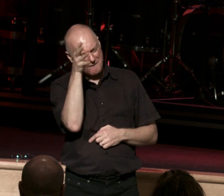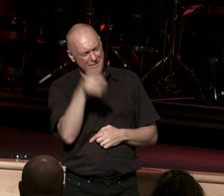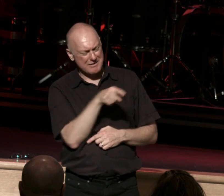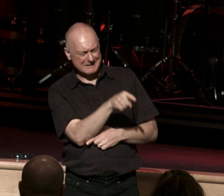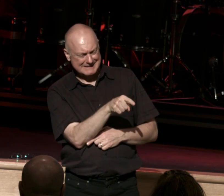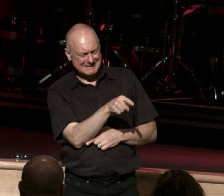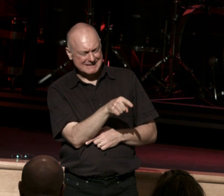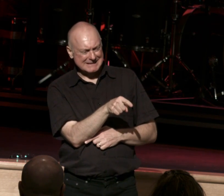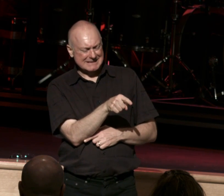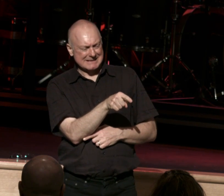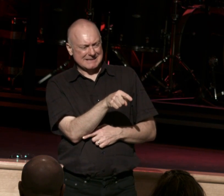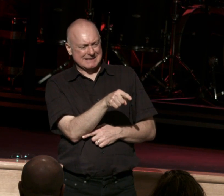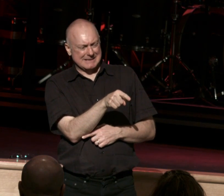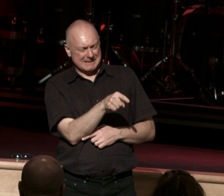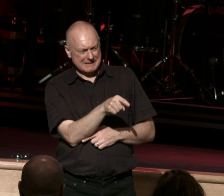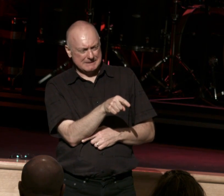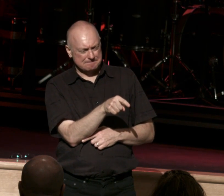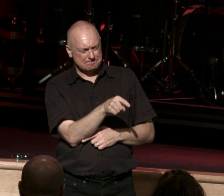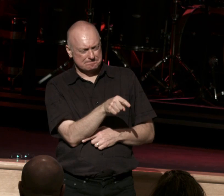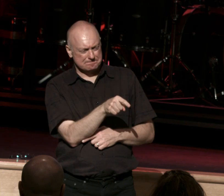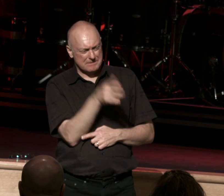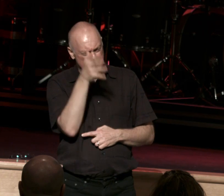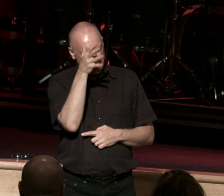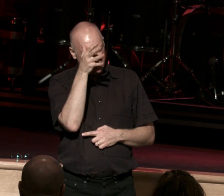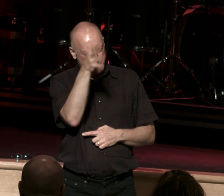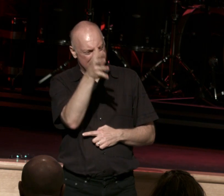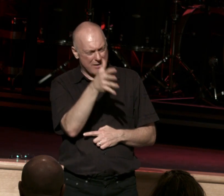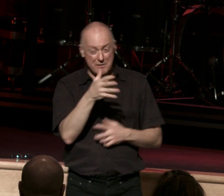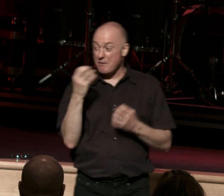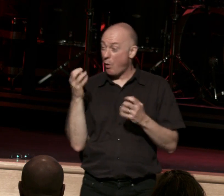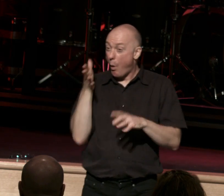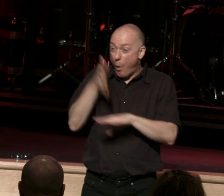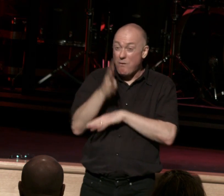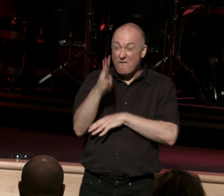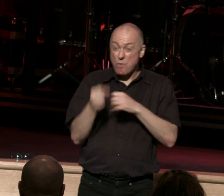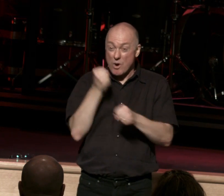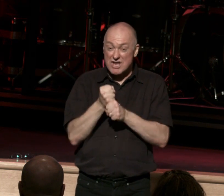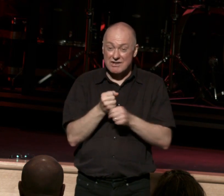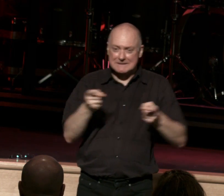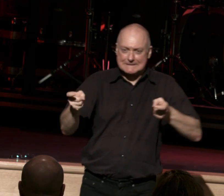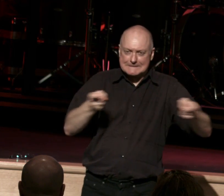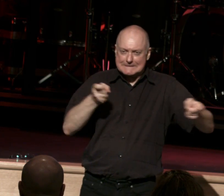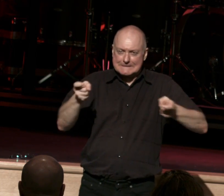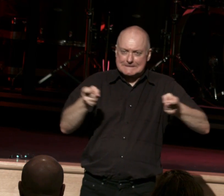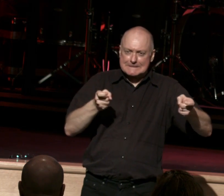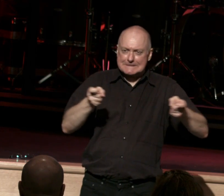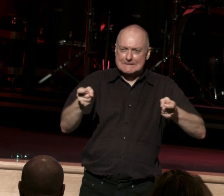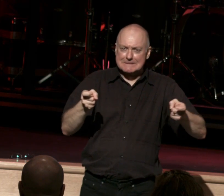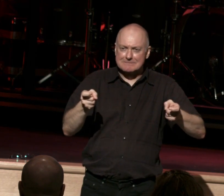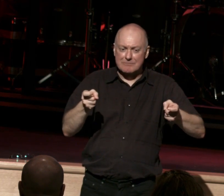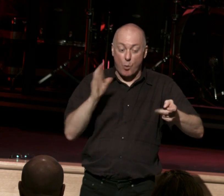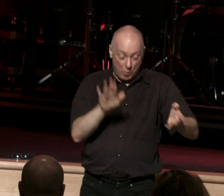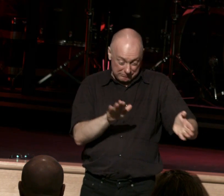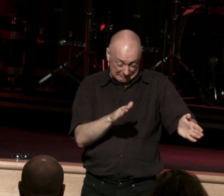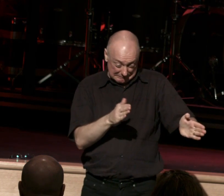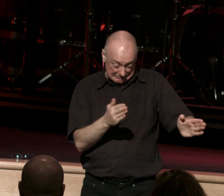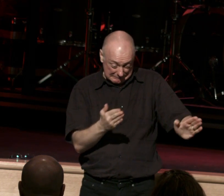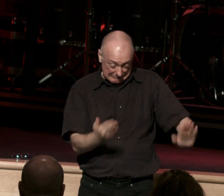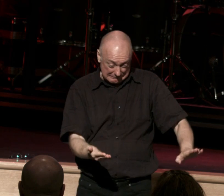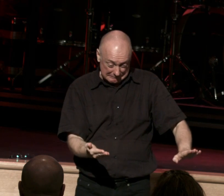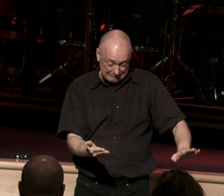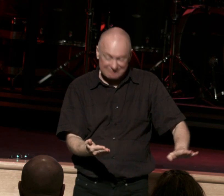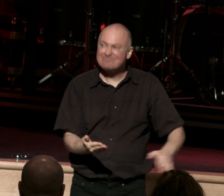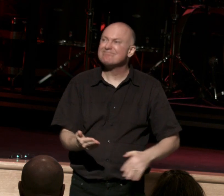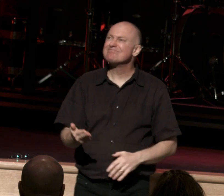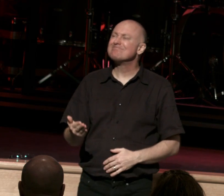really found the interpretation from that, his understanding was, as Grandpa held the reins in ministry for these four decades, Robbie, he's about to leave, and it's